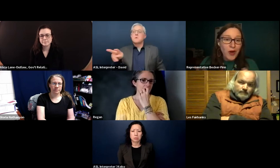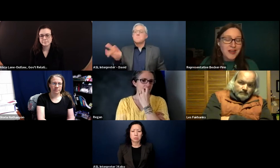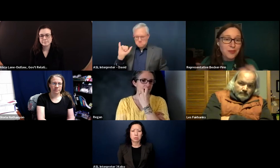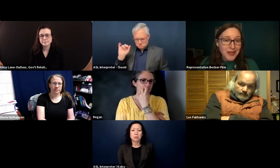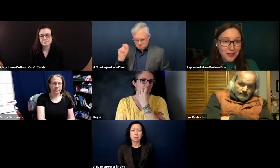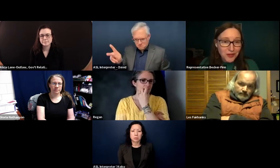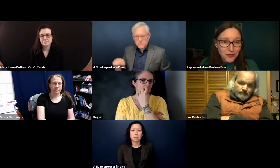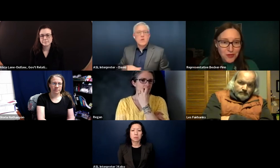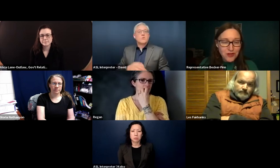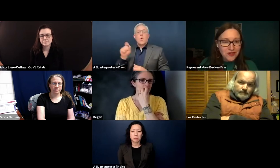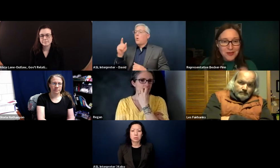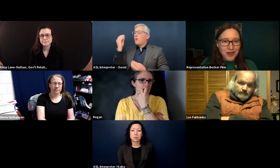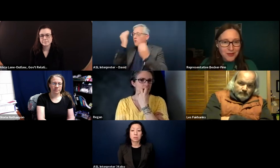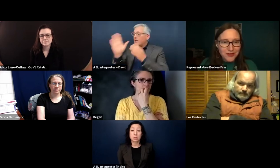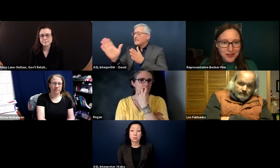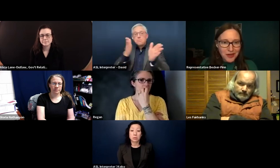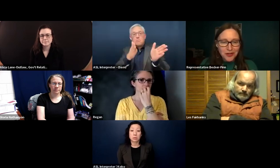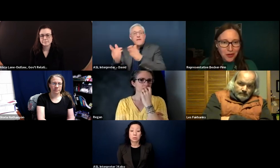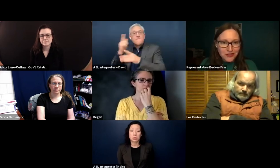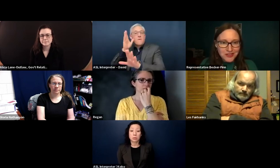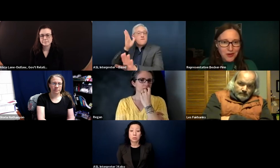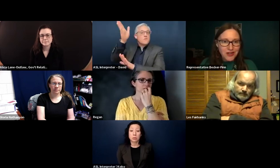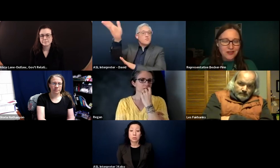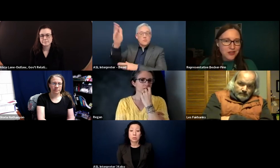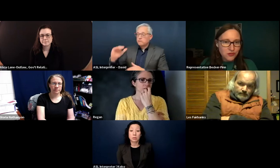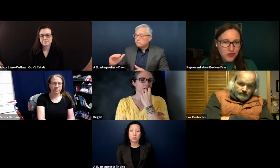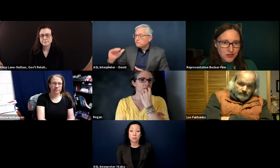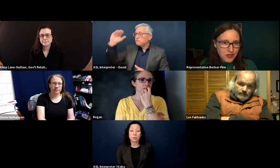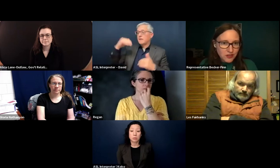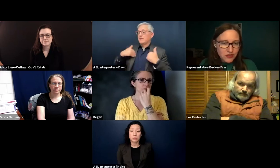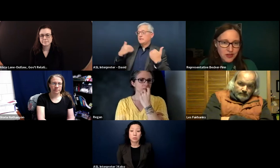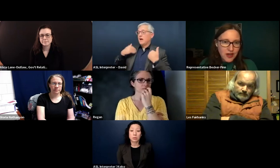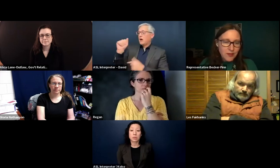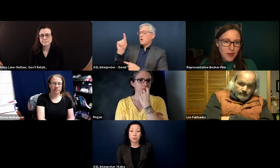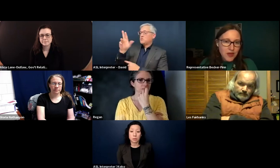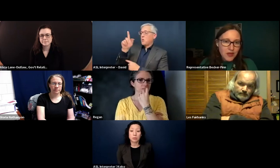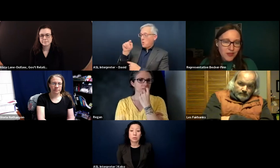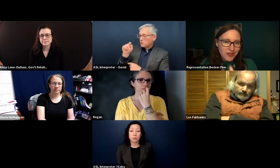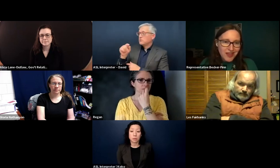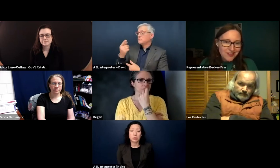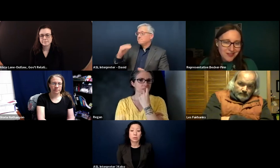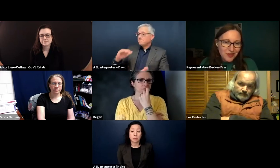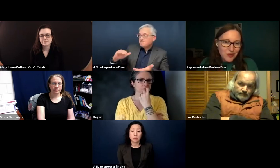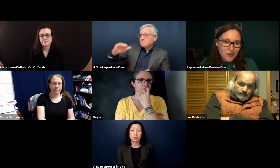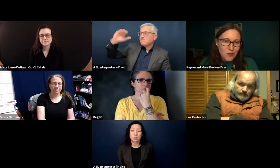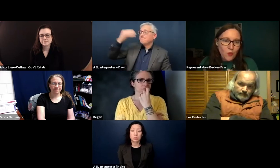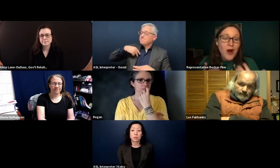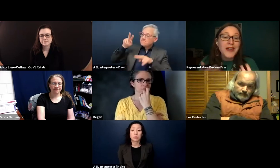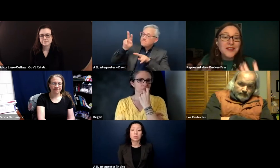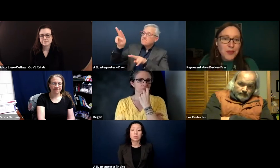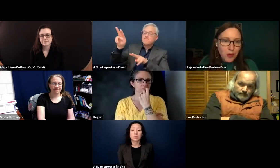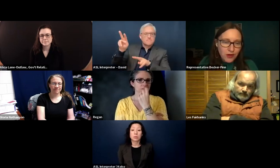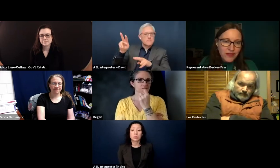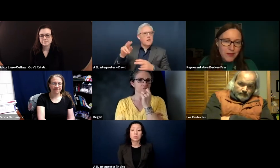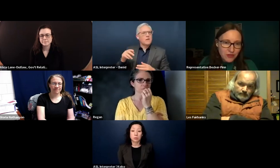you know, what his plans are in the future as he becomes a young adult and what he's going to do as an adult, you know, I think that's